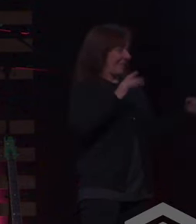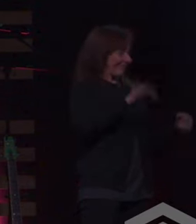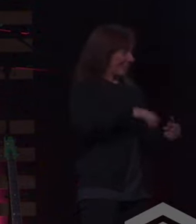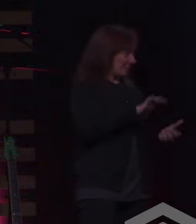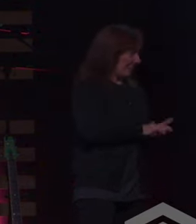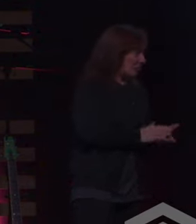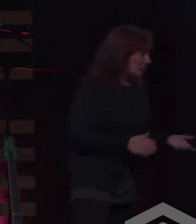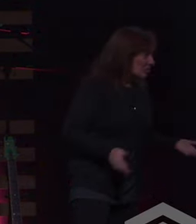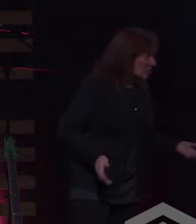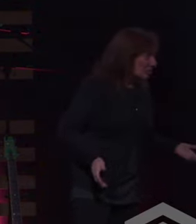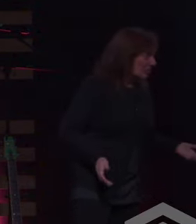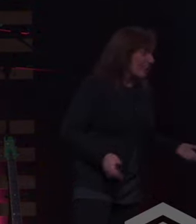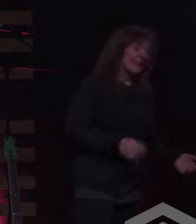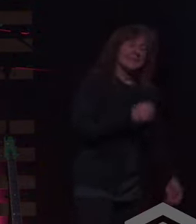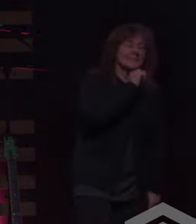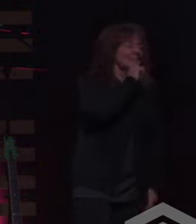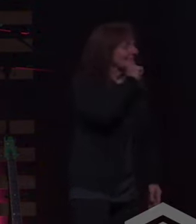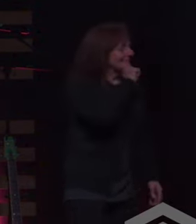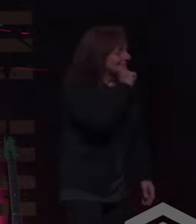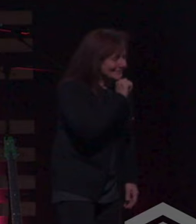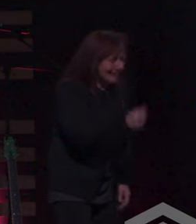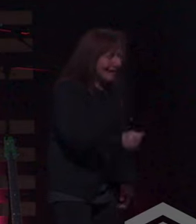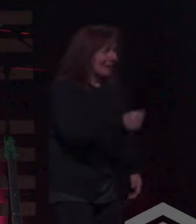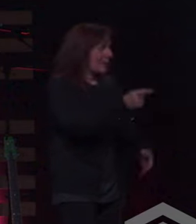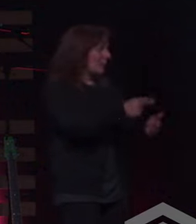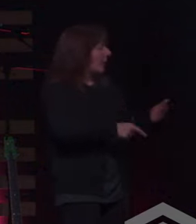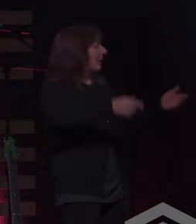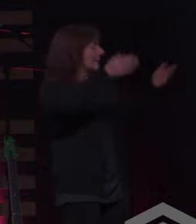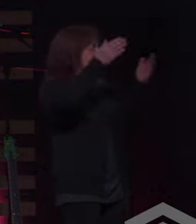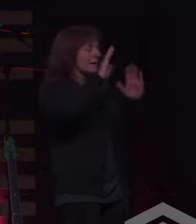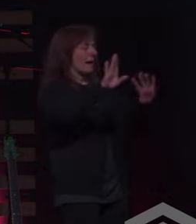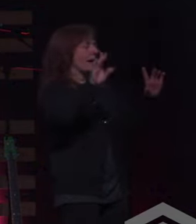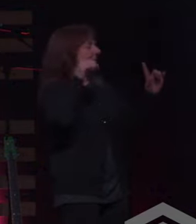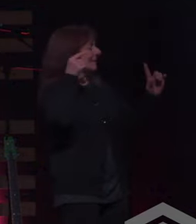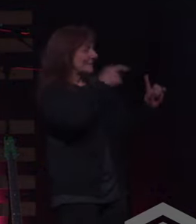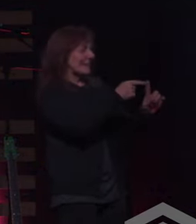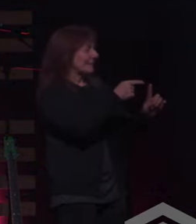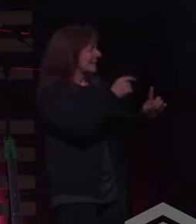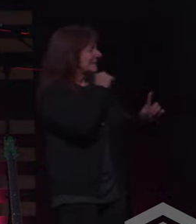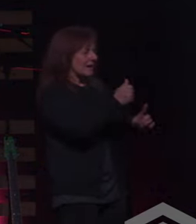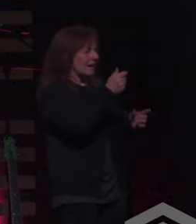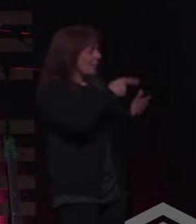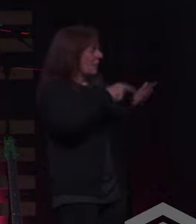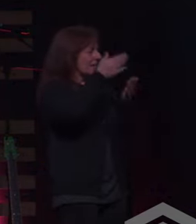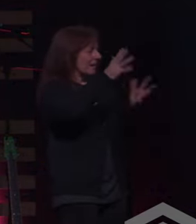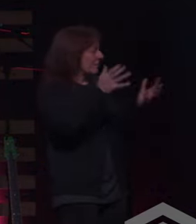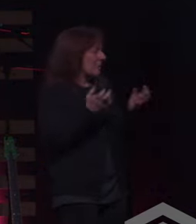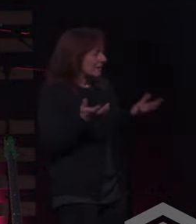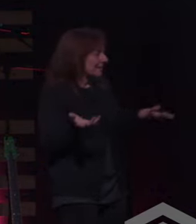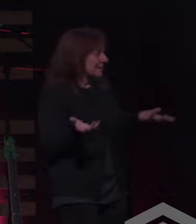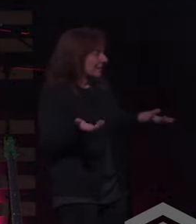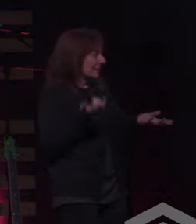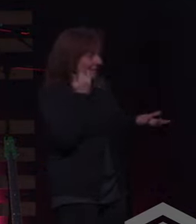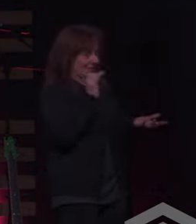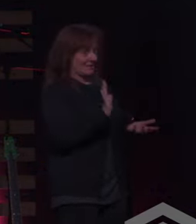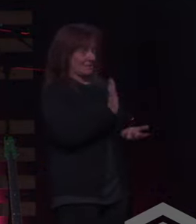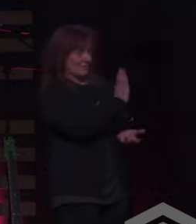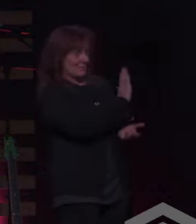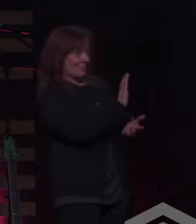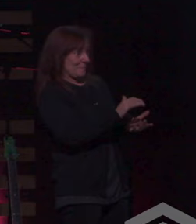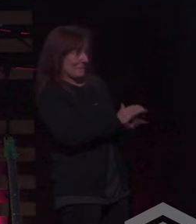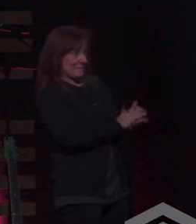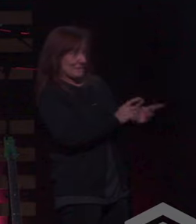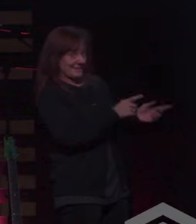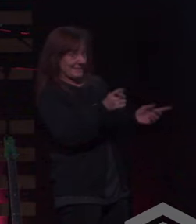is never what God intended. Never what God intended it to be. And if this is a picture of your marriage, this